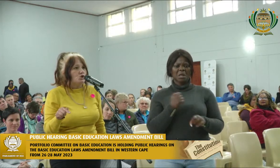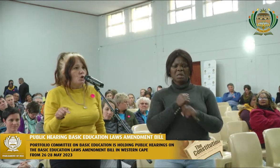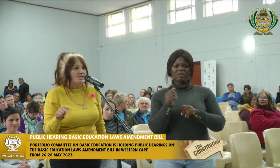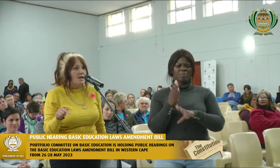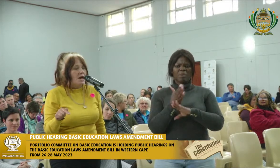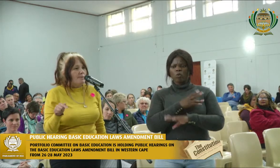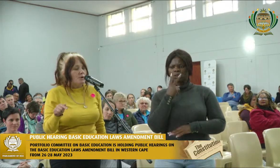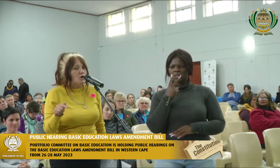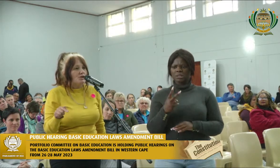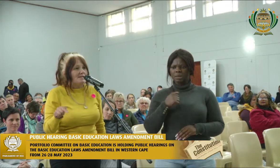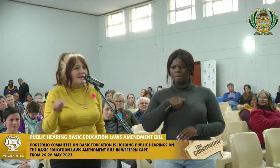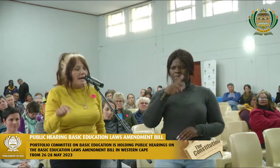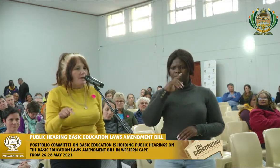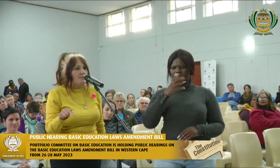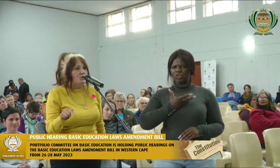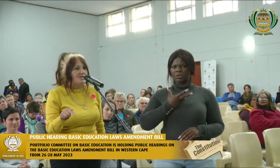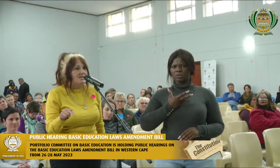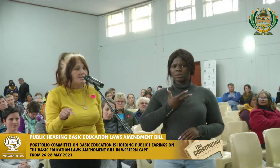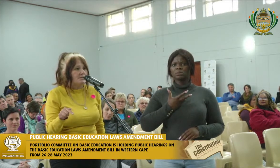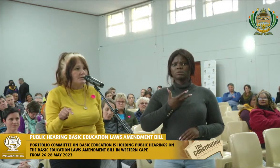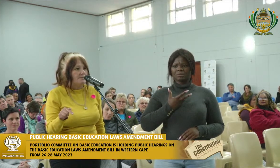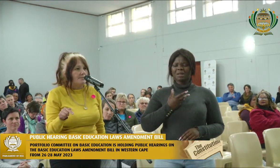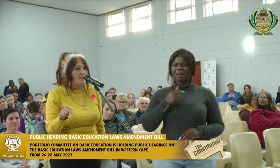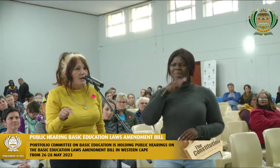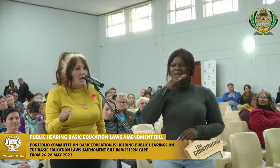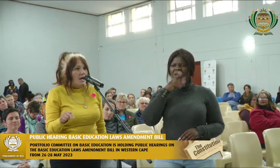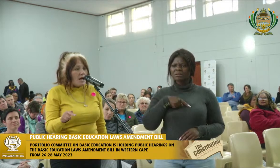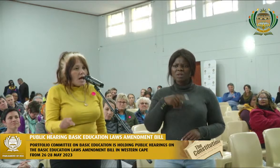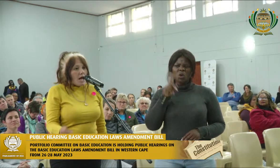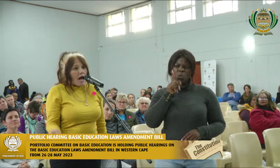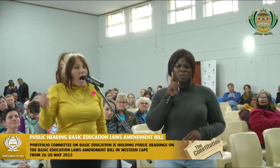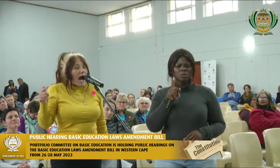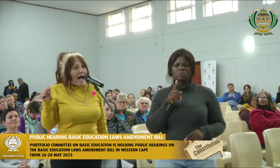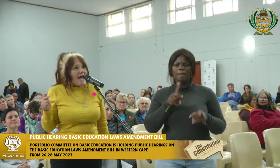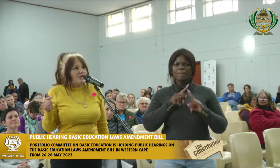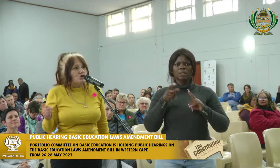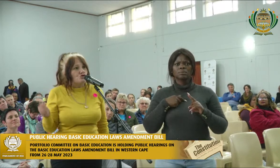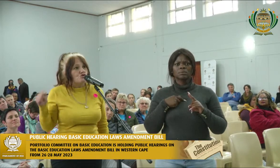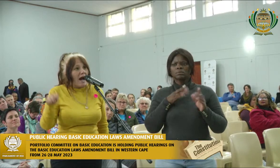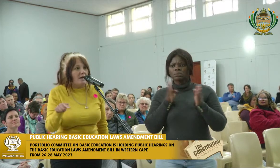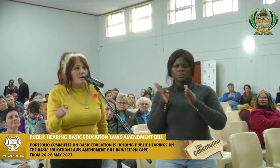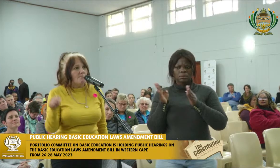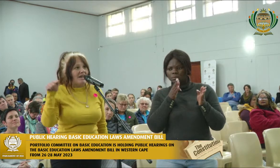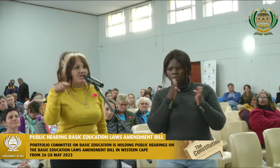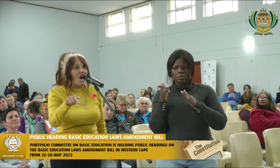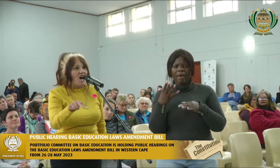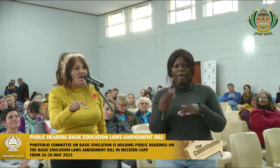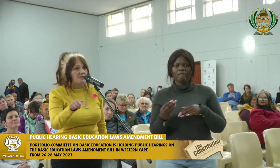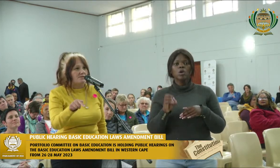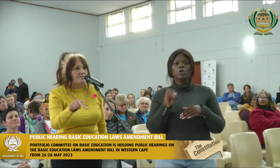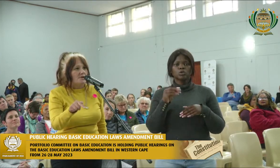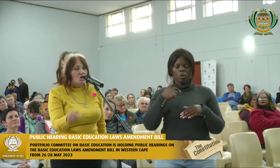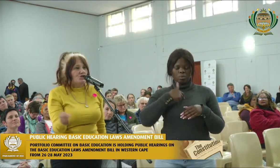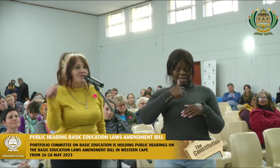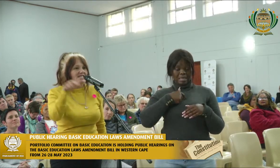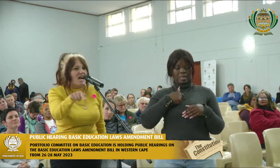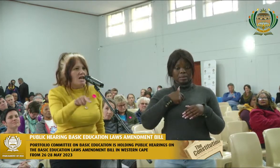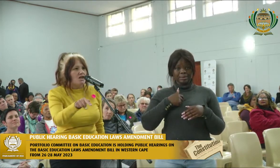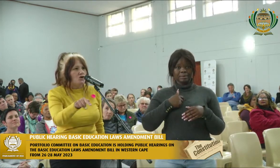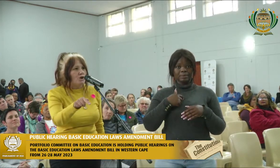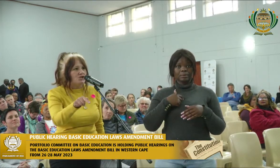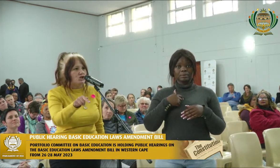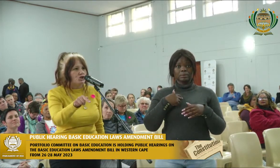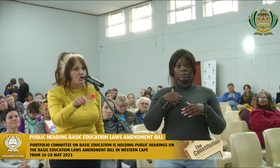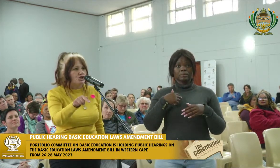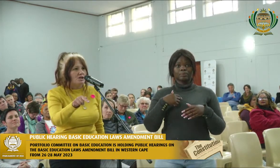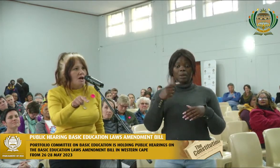because he was naughty, but because he was unable to sit still. I had to drug my child to stay